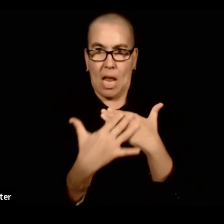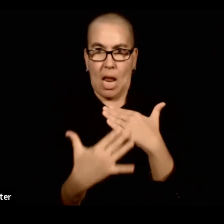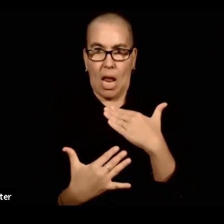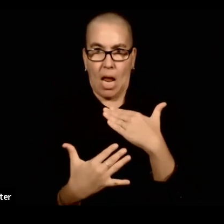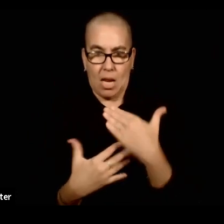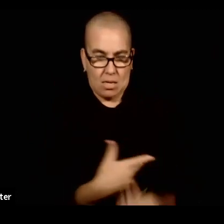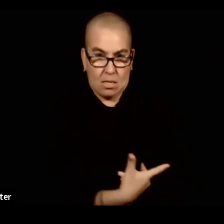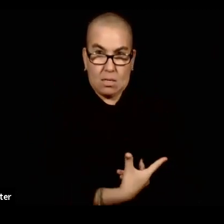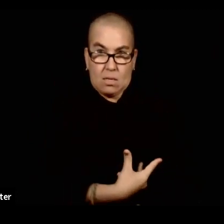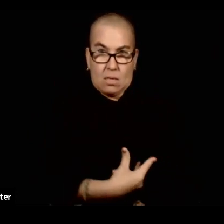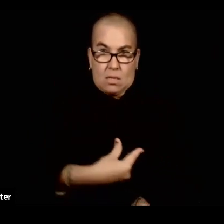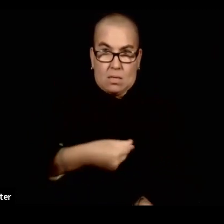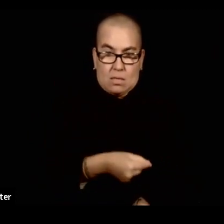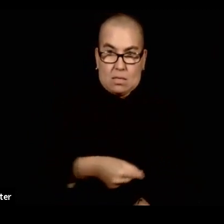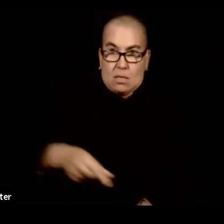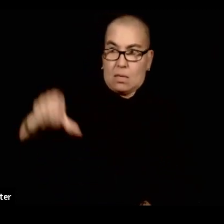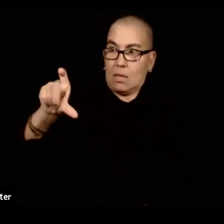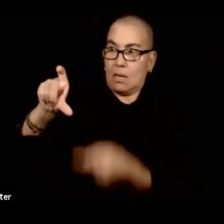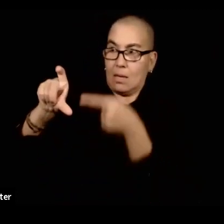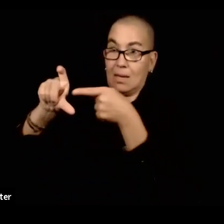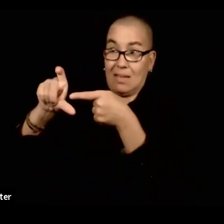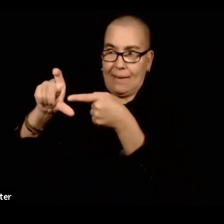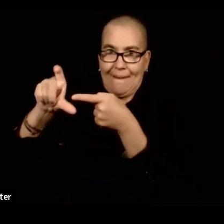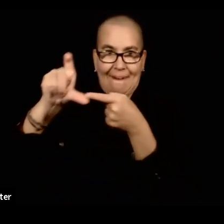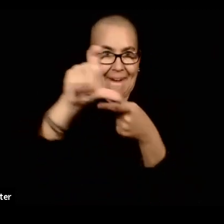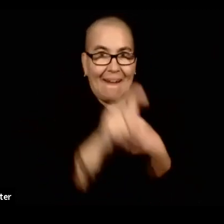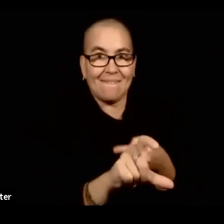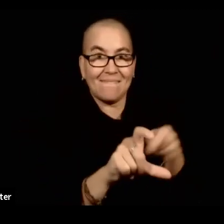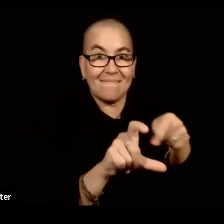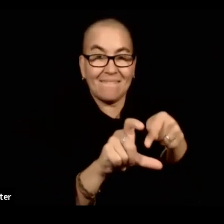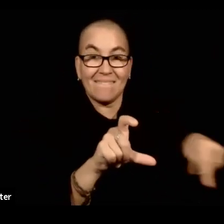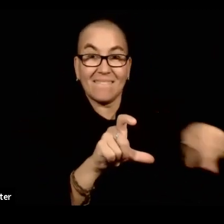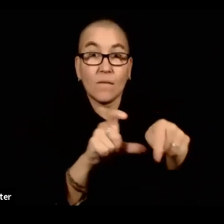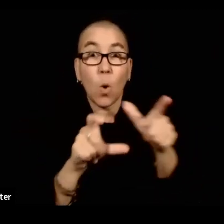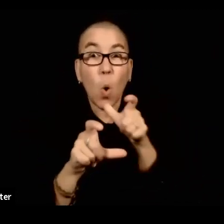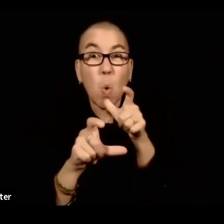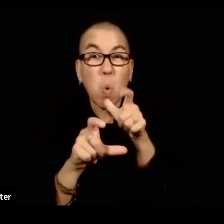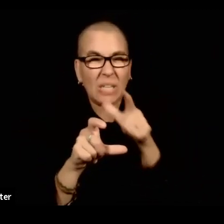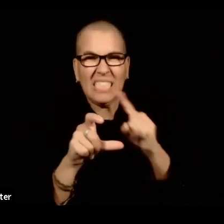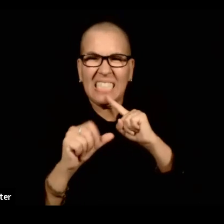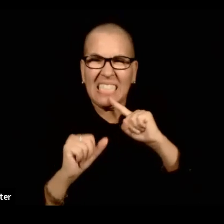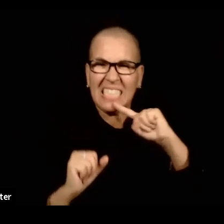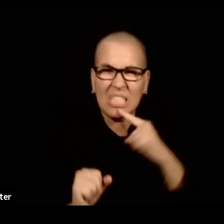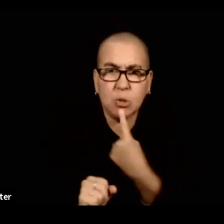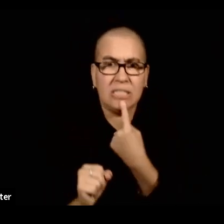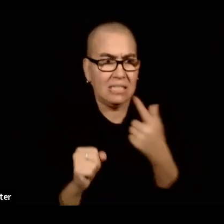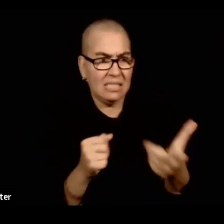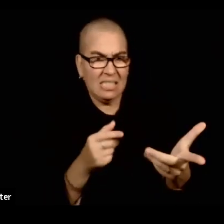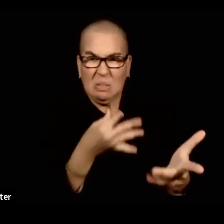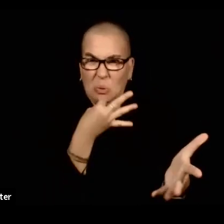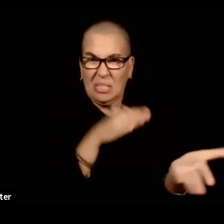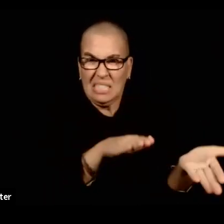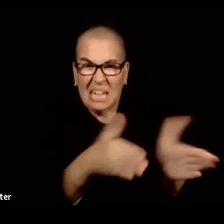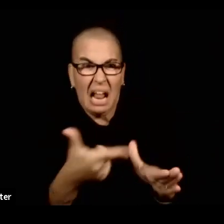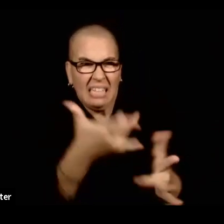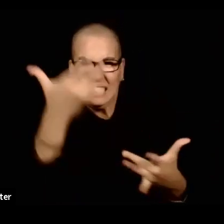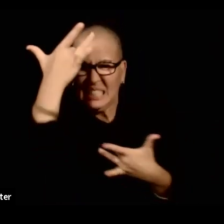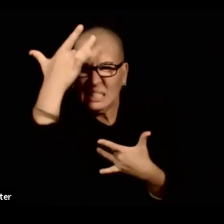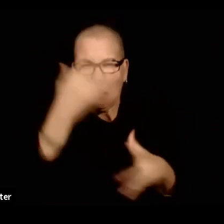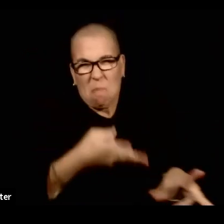for patients with serious or immediately life-threatening COVID infections. Our COVID-19 research studies in